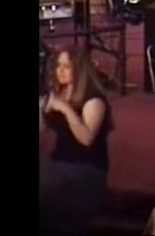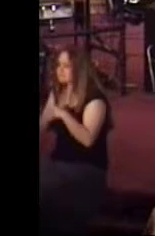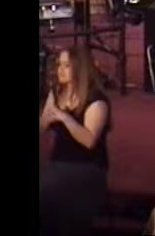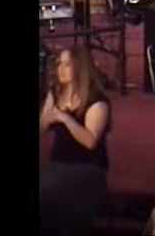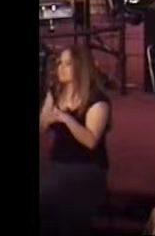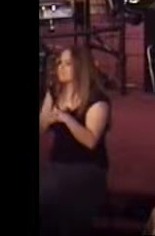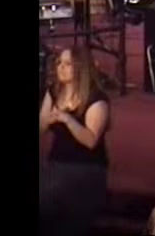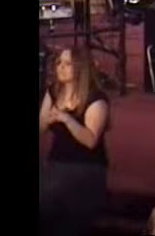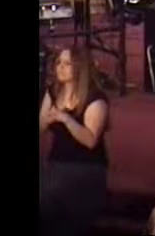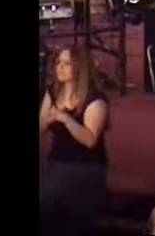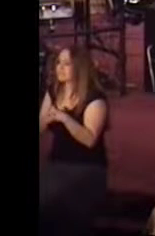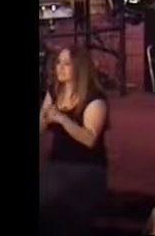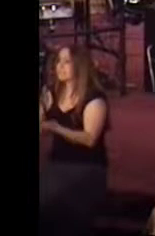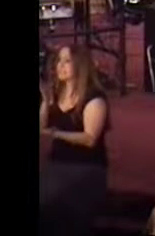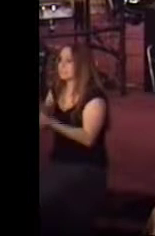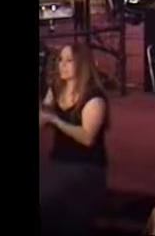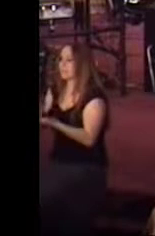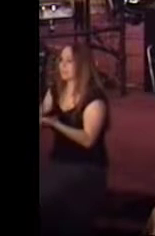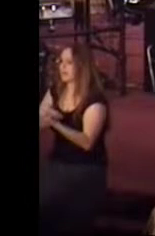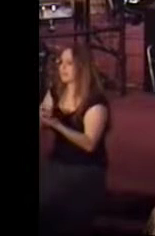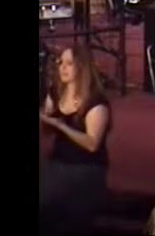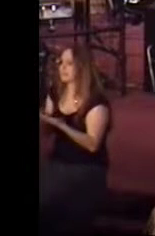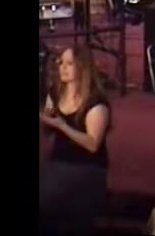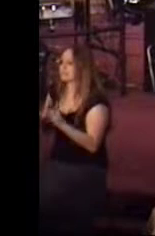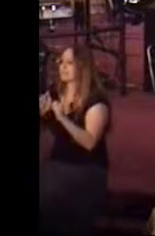That's when he stops everything and gives thanks